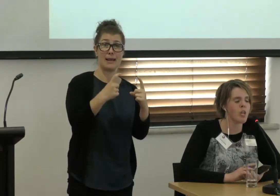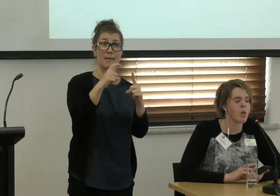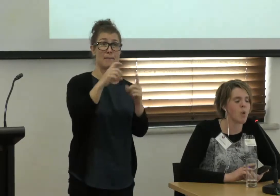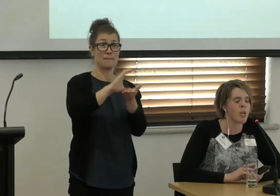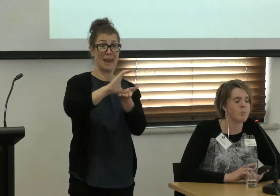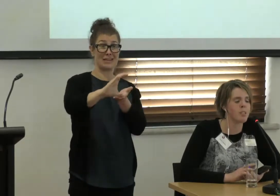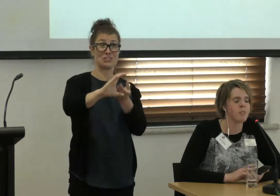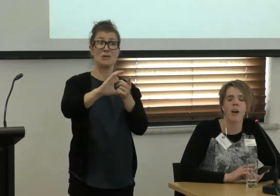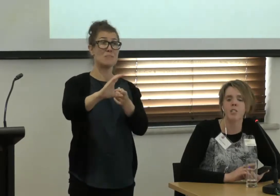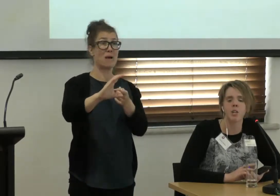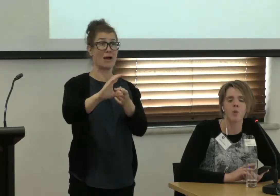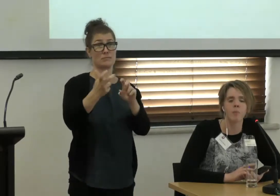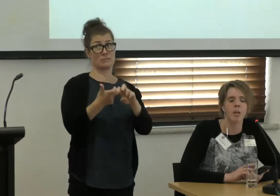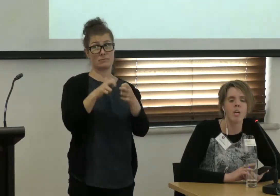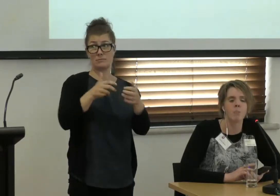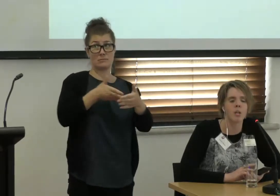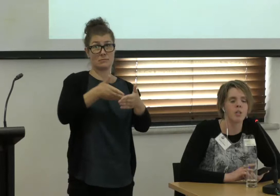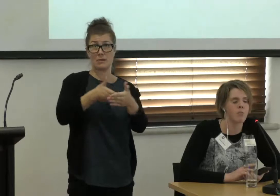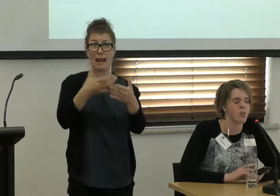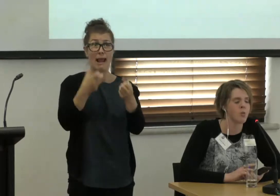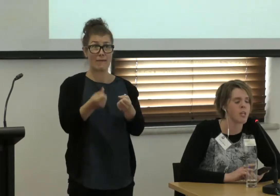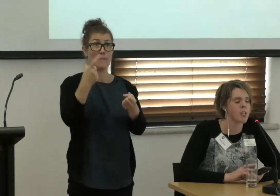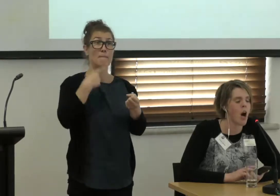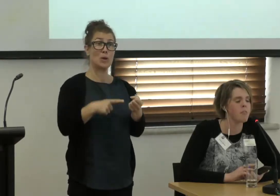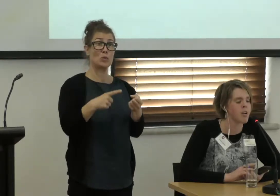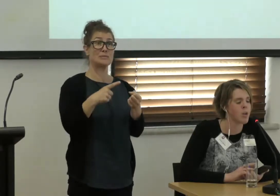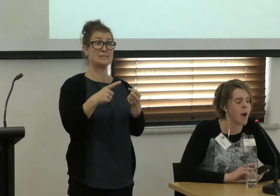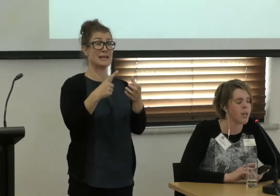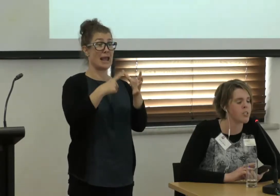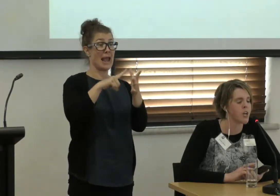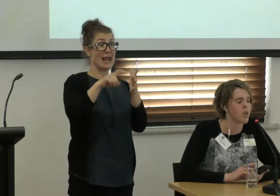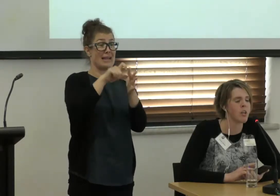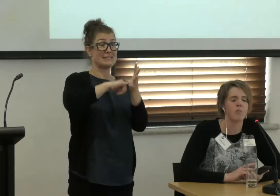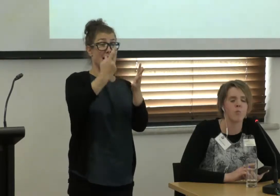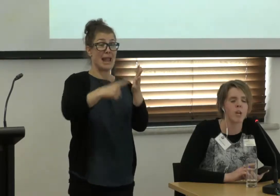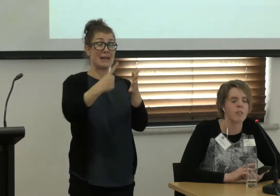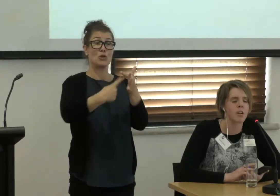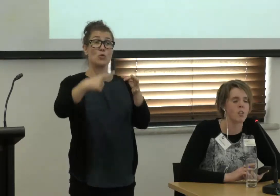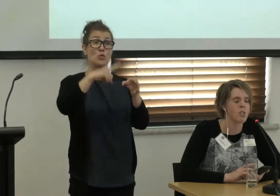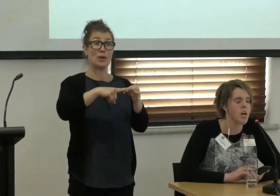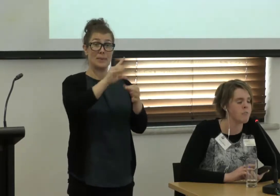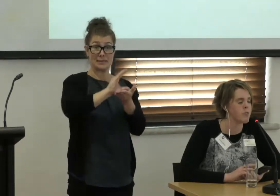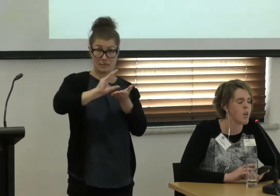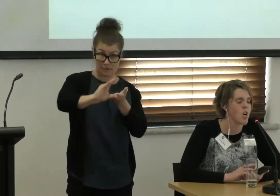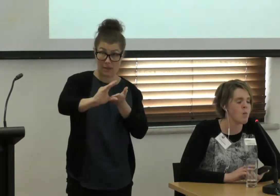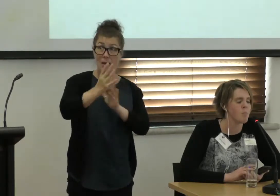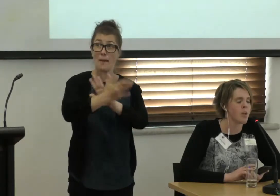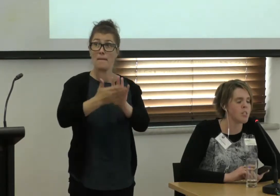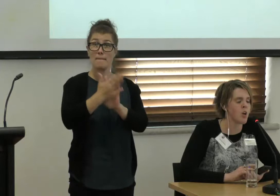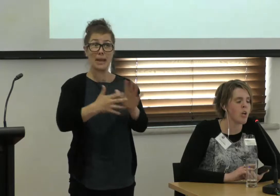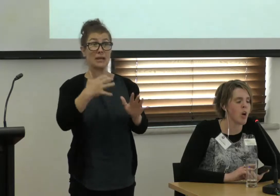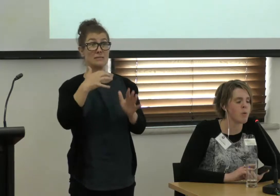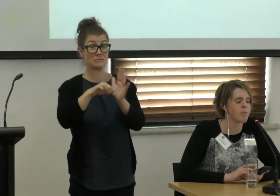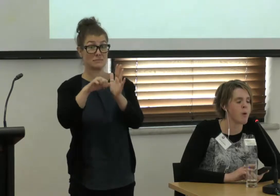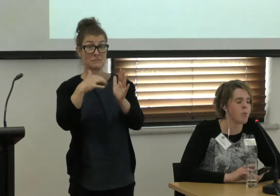only can more expensive aids and equipment eat up an individual's entire funding package and not leave them with anything else left, but it is